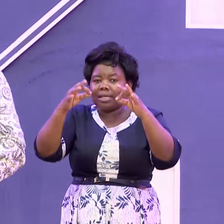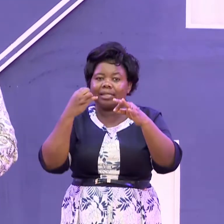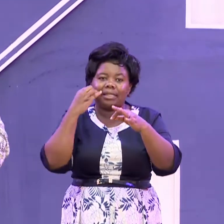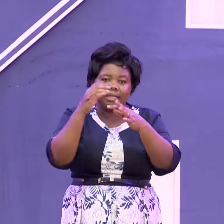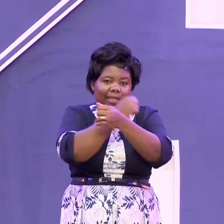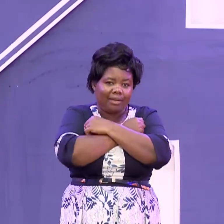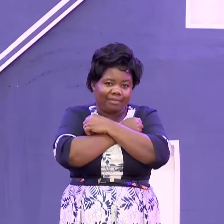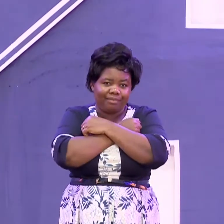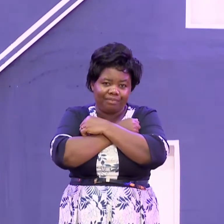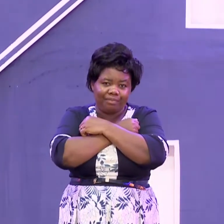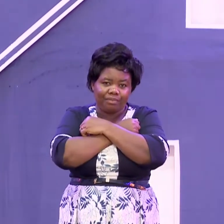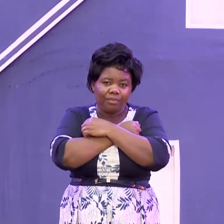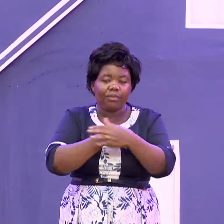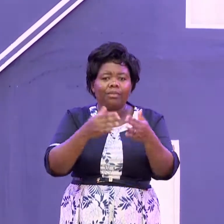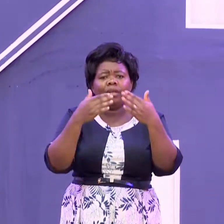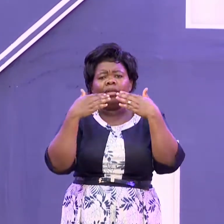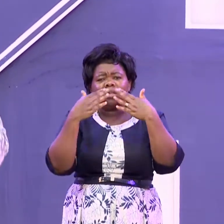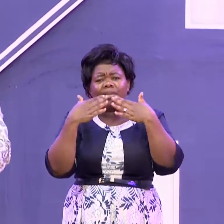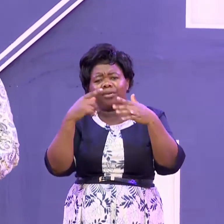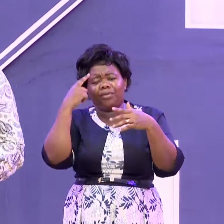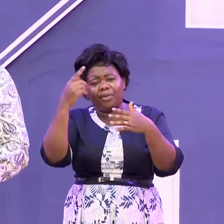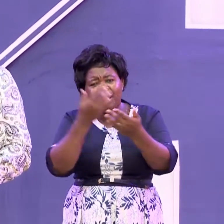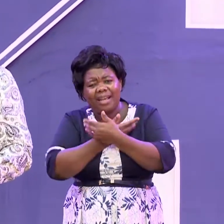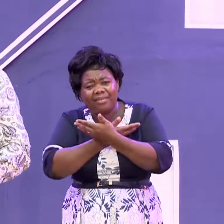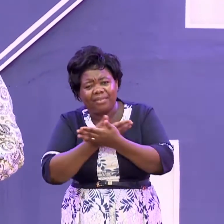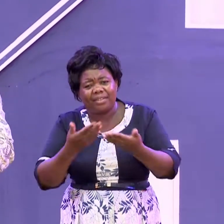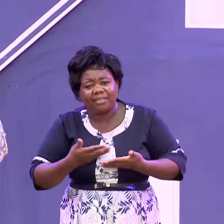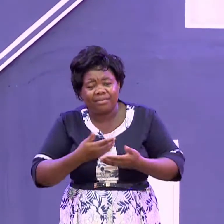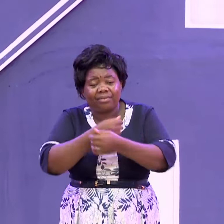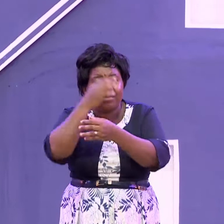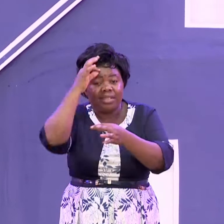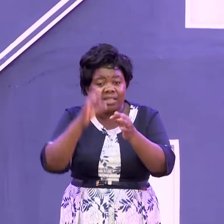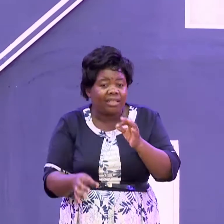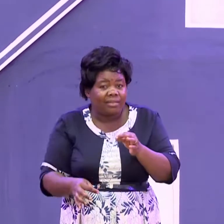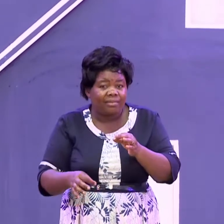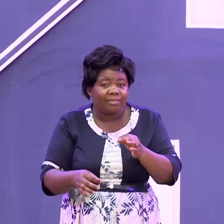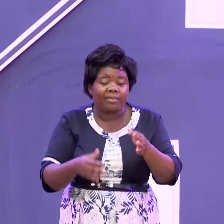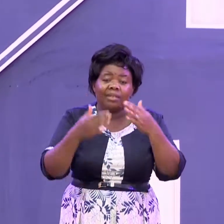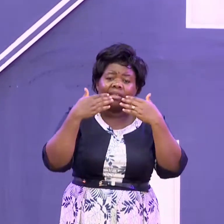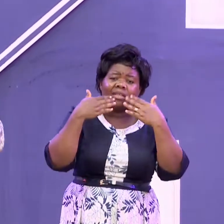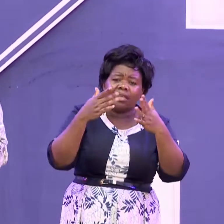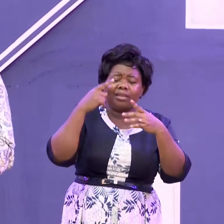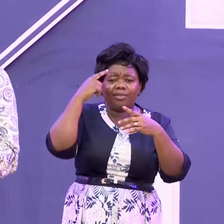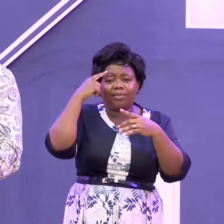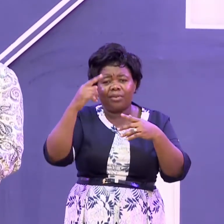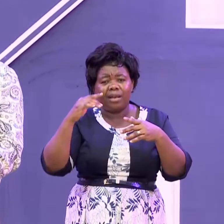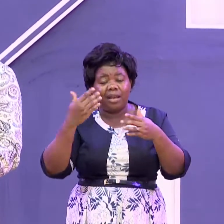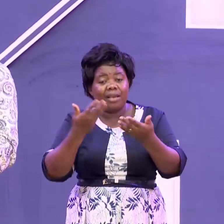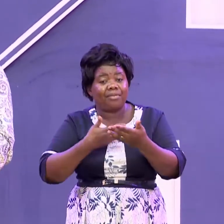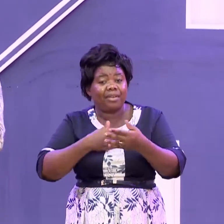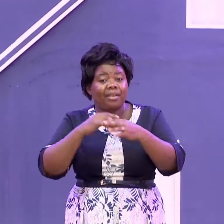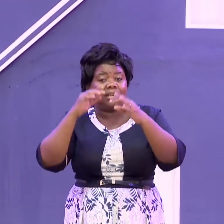obukulu kwagala. Thank you for being a man of faith. Webale nnyo kubeera omusajja ow'okukkiriza. Thank you for being a woman of faith. Webale kubeera